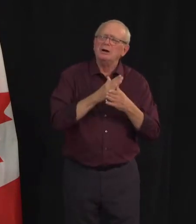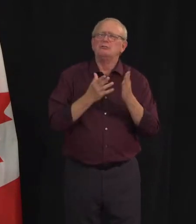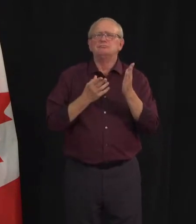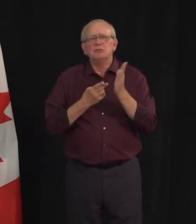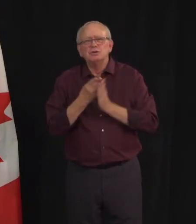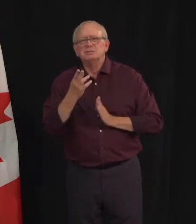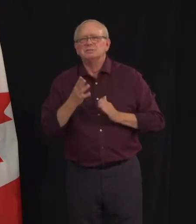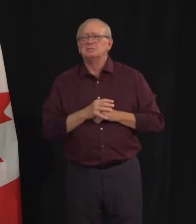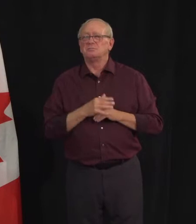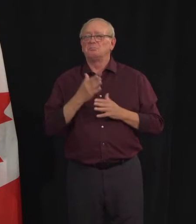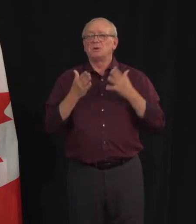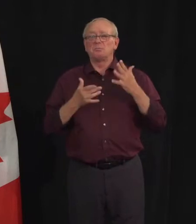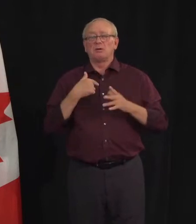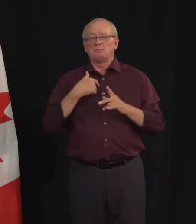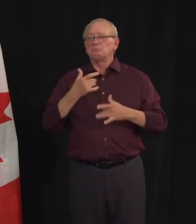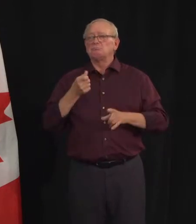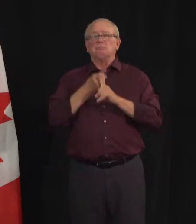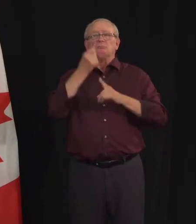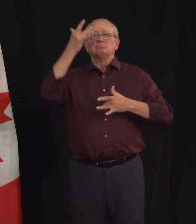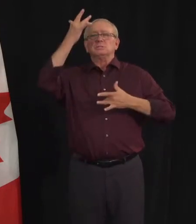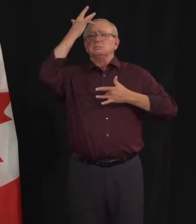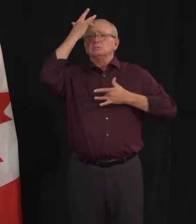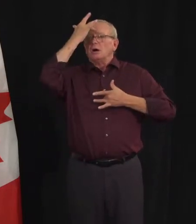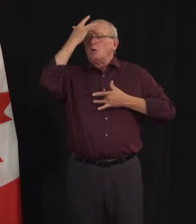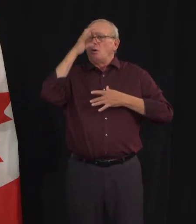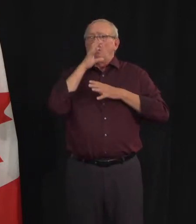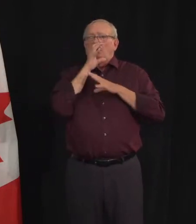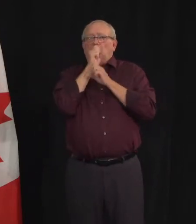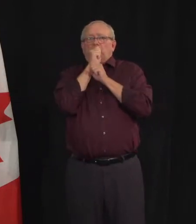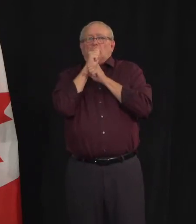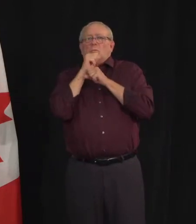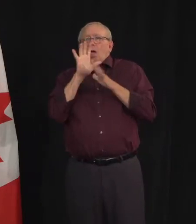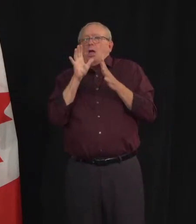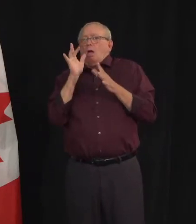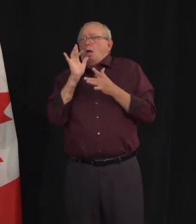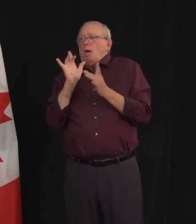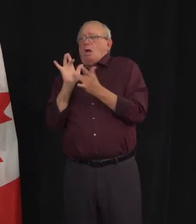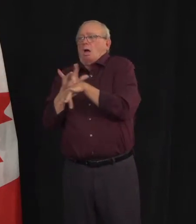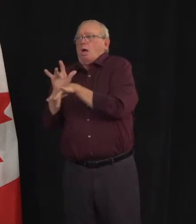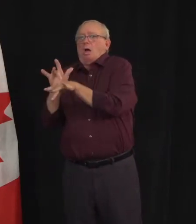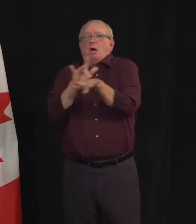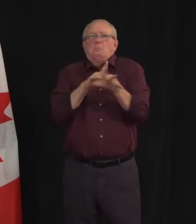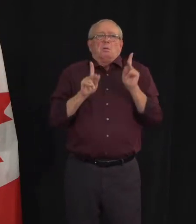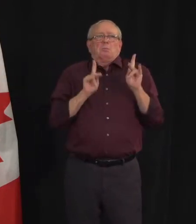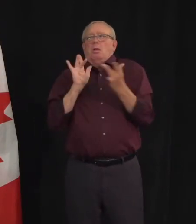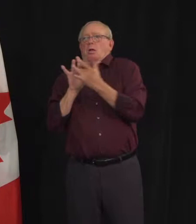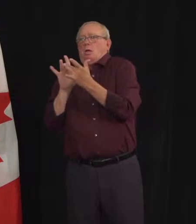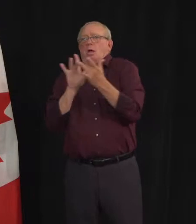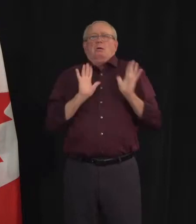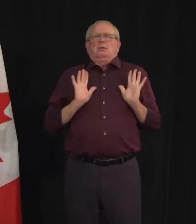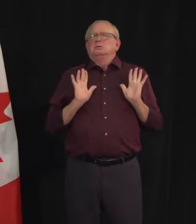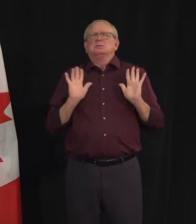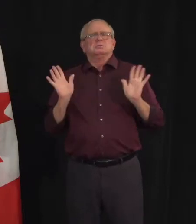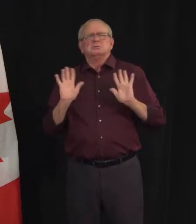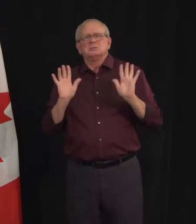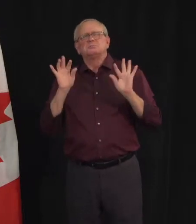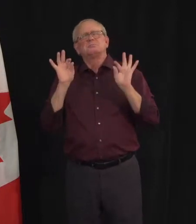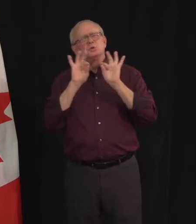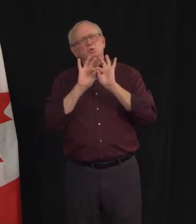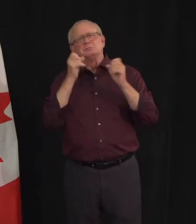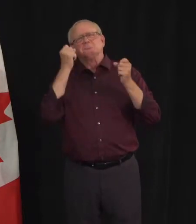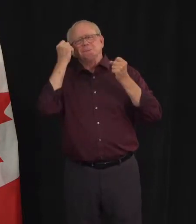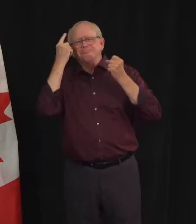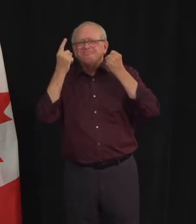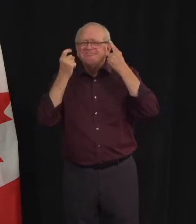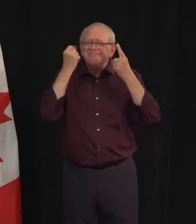their activities. We need to fight shame with compassion. Let's be honest, living with COVID-19